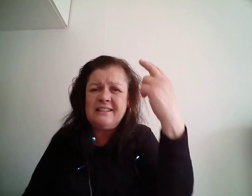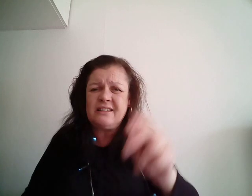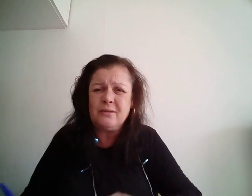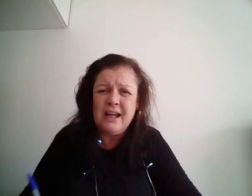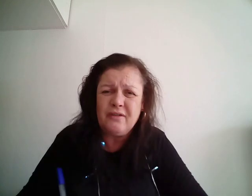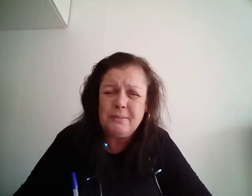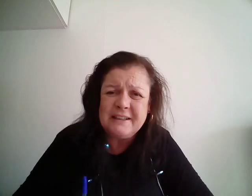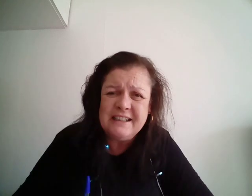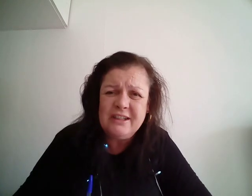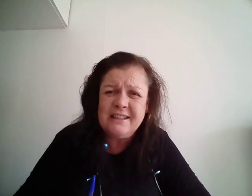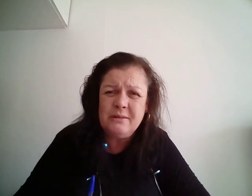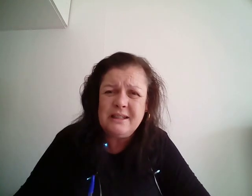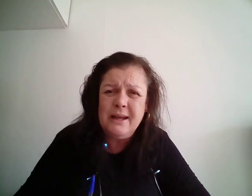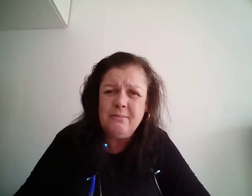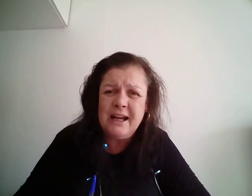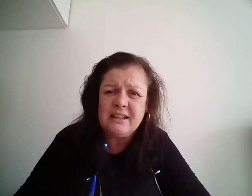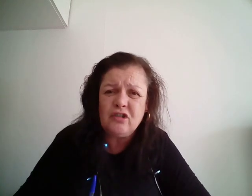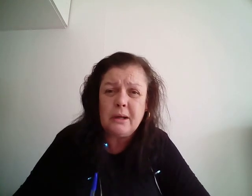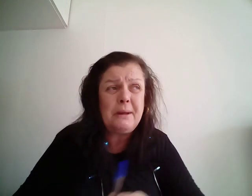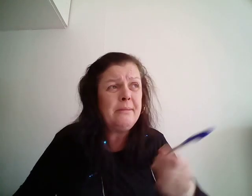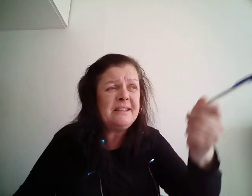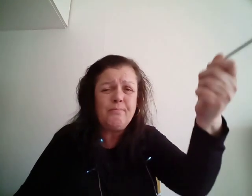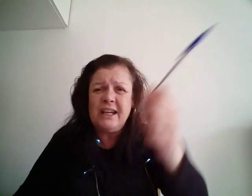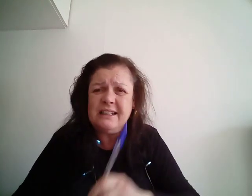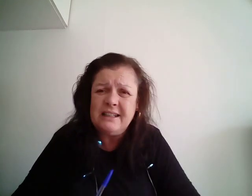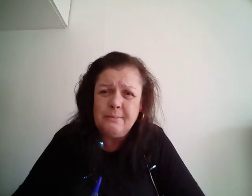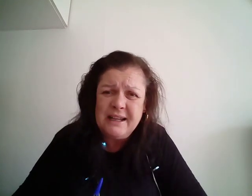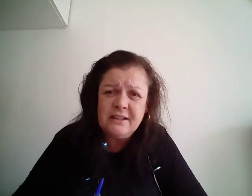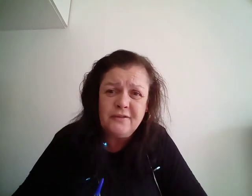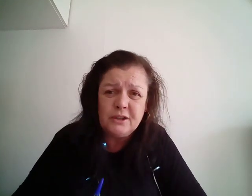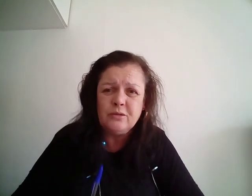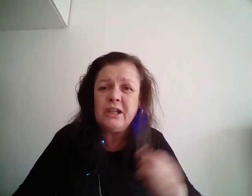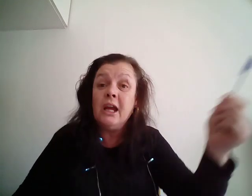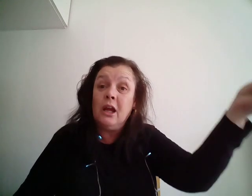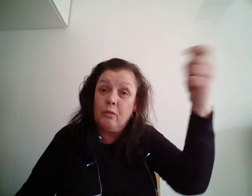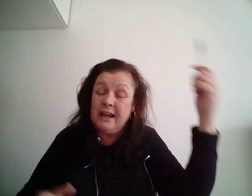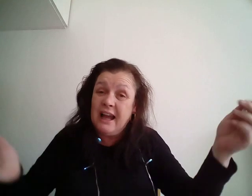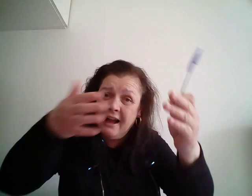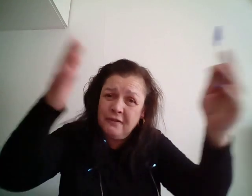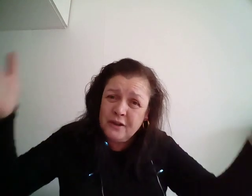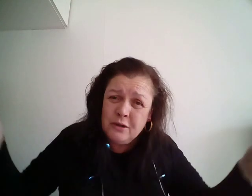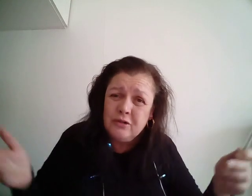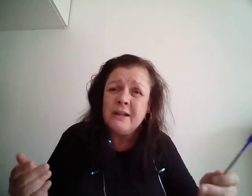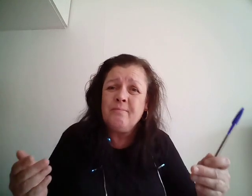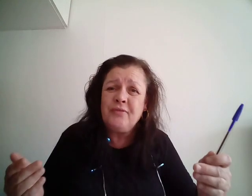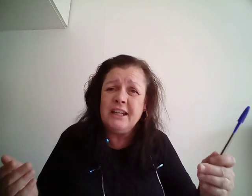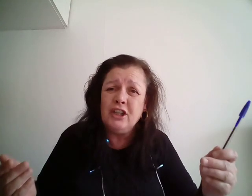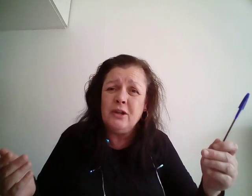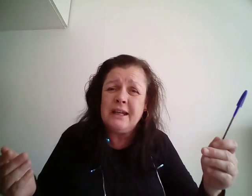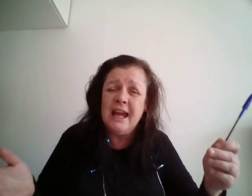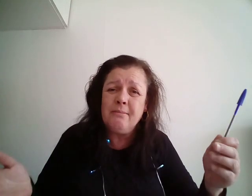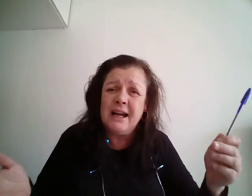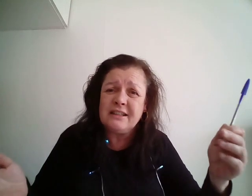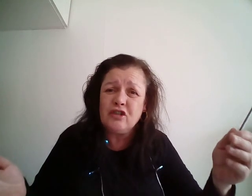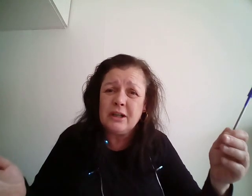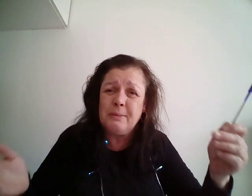to everybody? Do you see what I mean, my delicious babies? Eating the best of food when our food in the UK, my delicious little